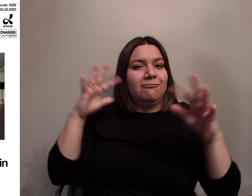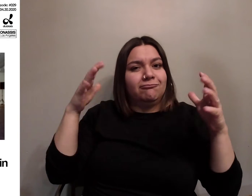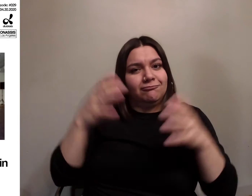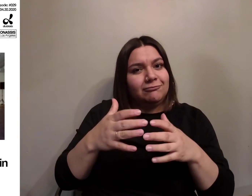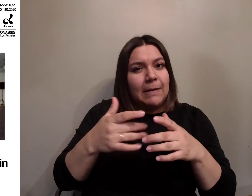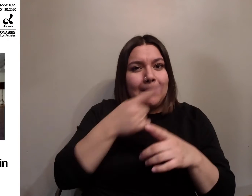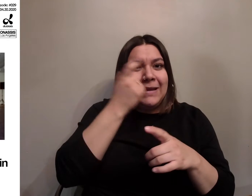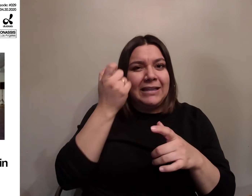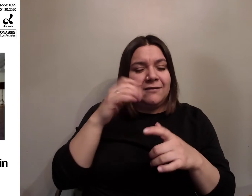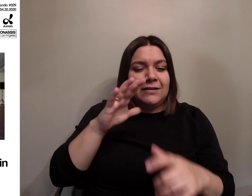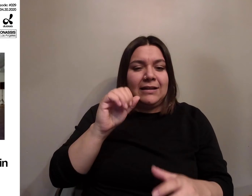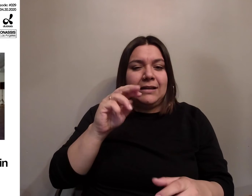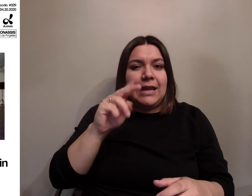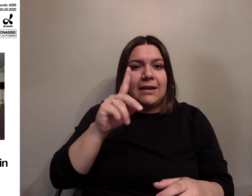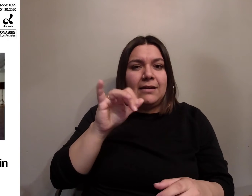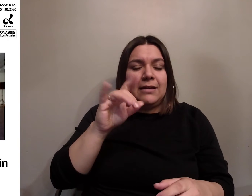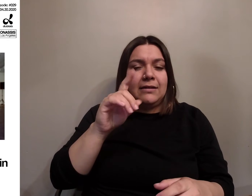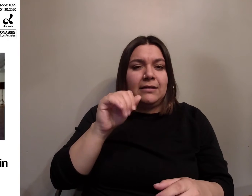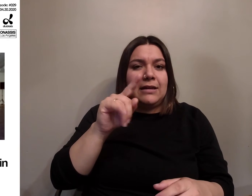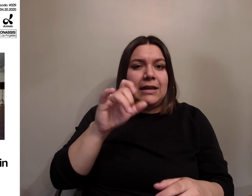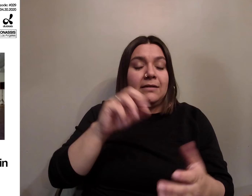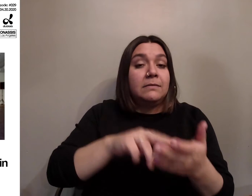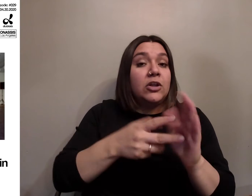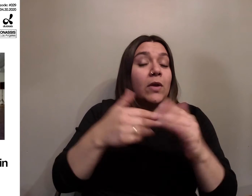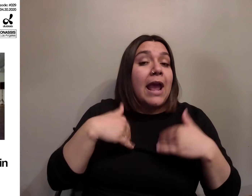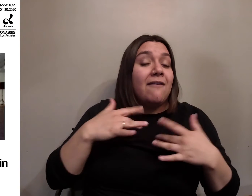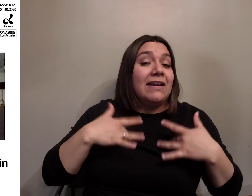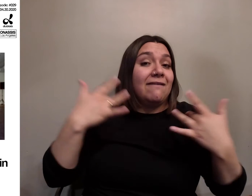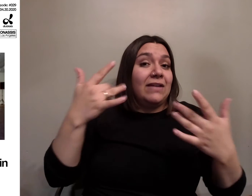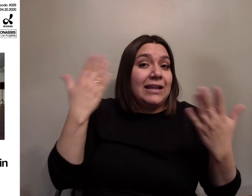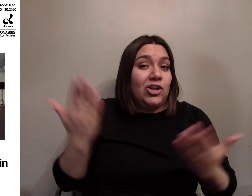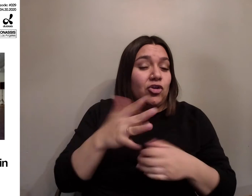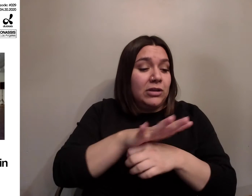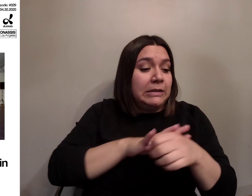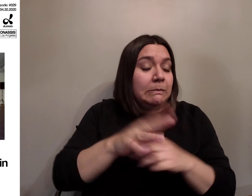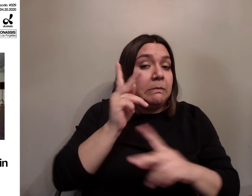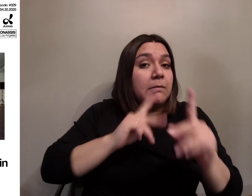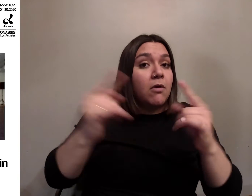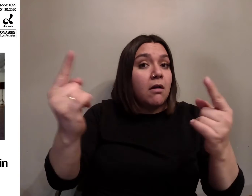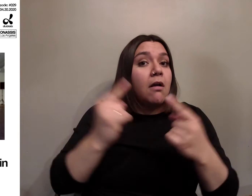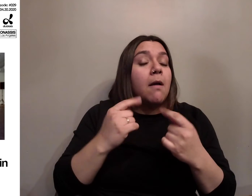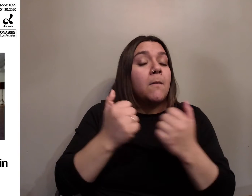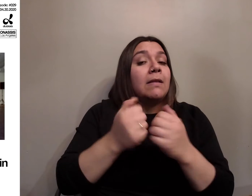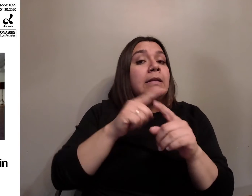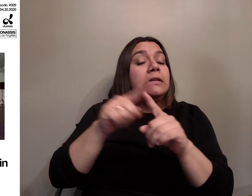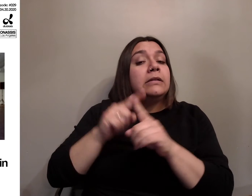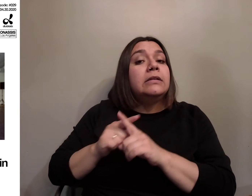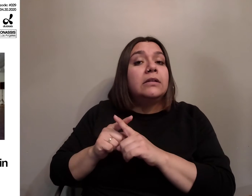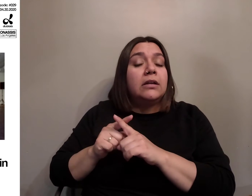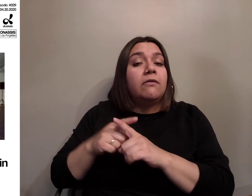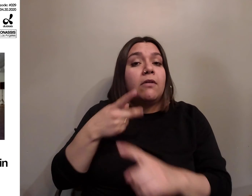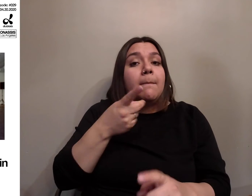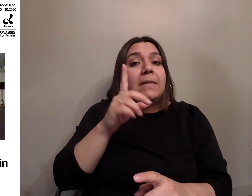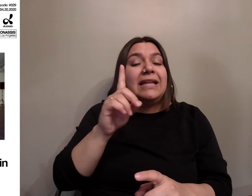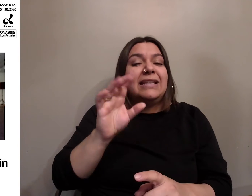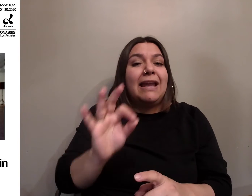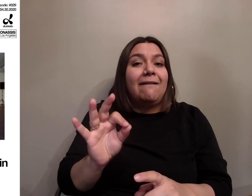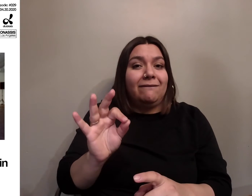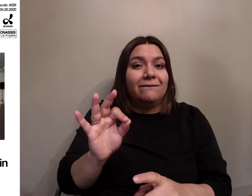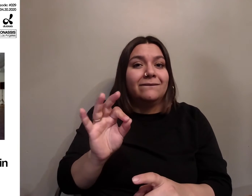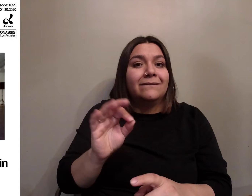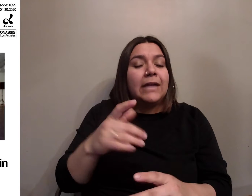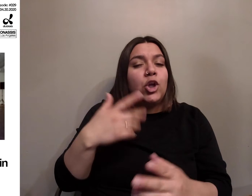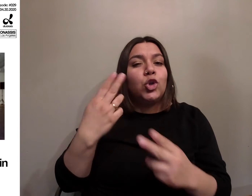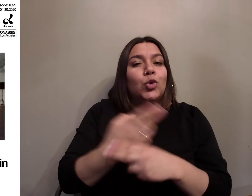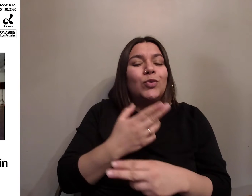very easily upload the content to the drive, the server that's at the space. And they can